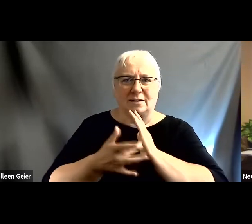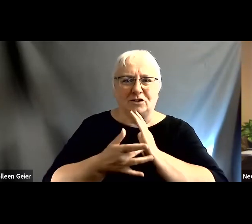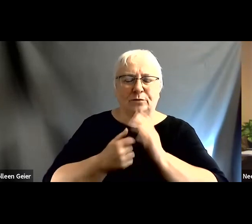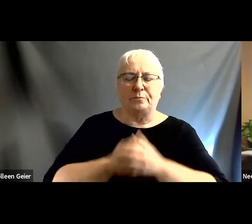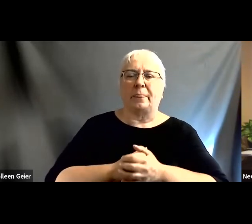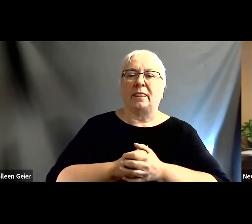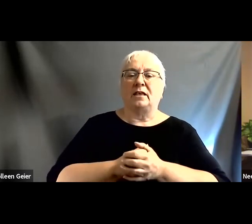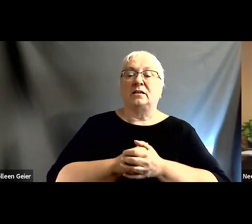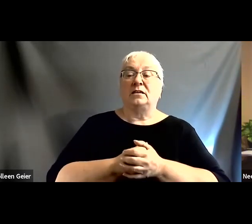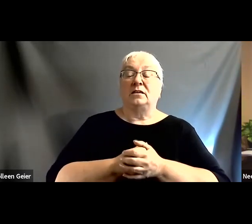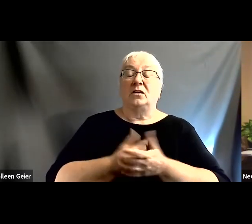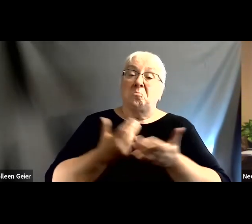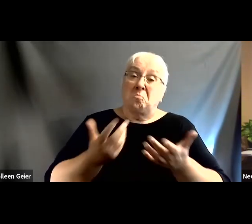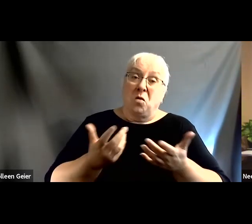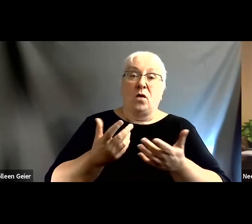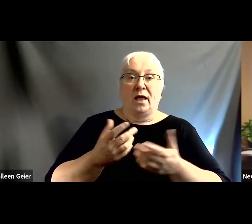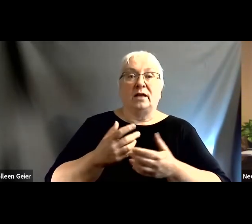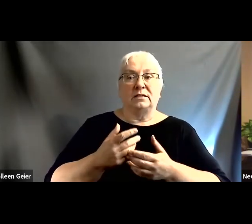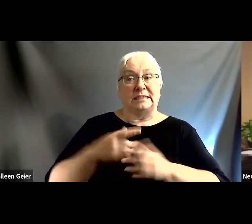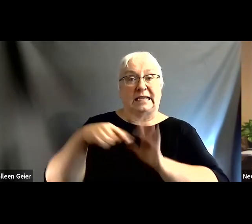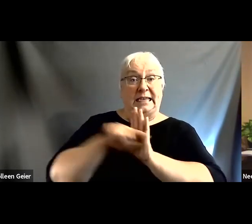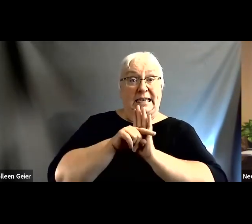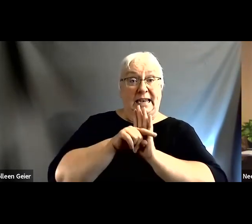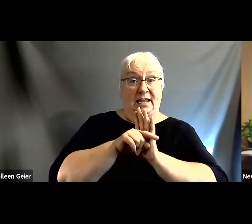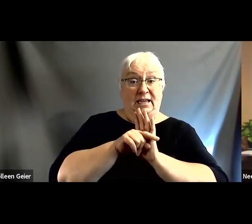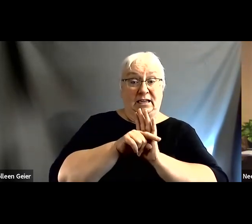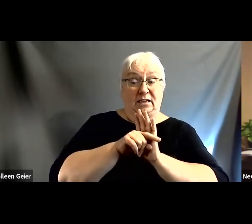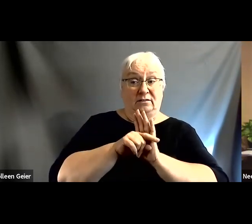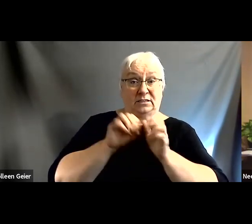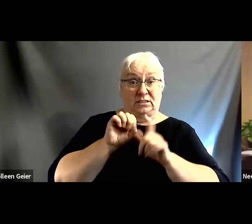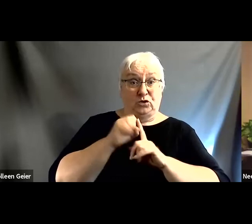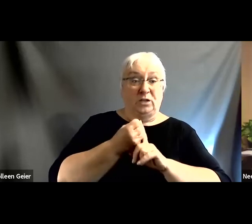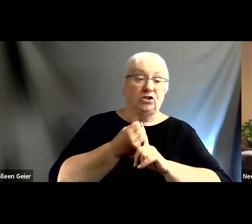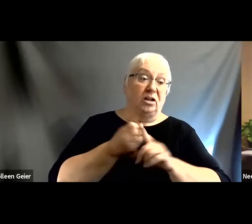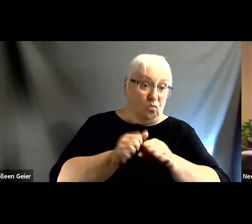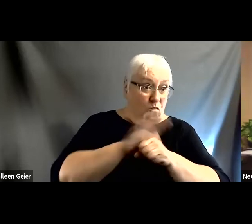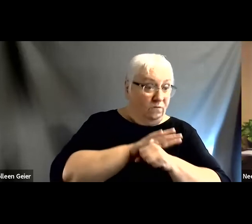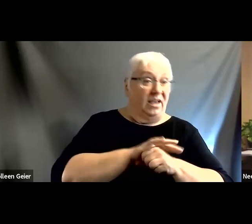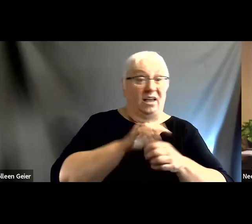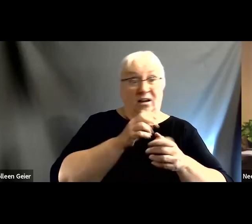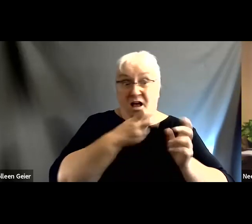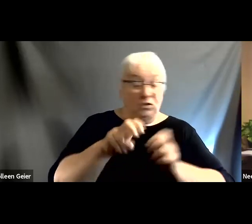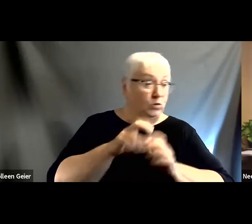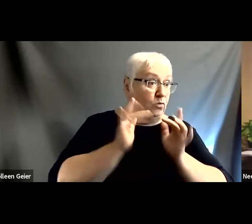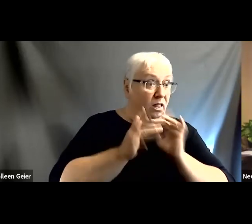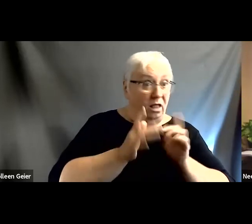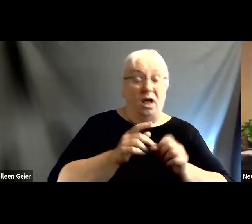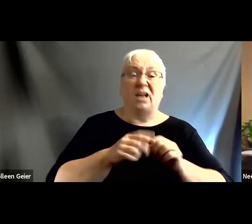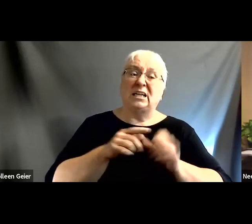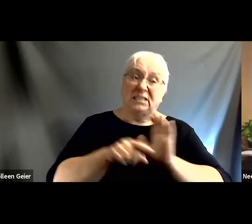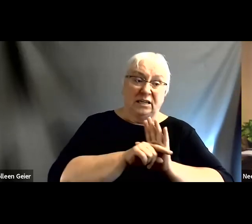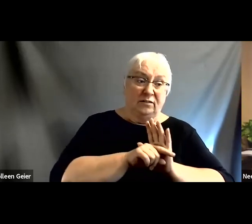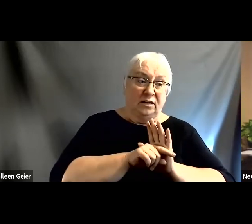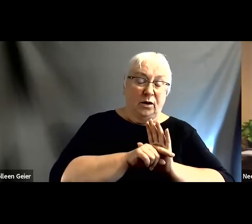the disadvantaged and you put them in a more disadvantaged position. But that